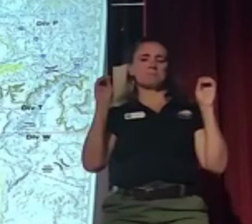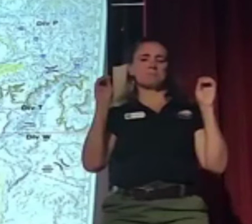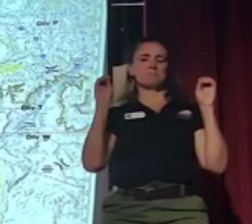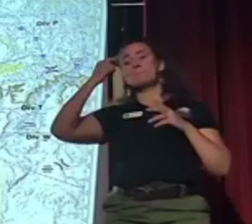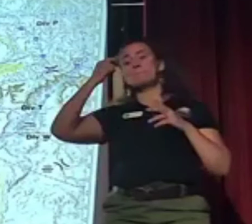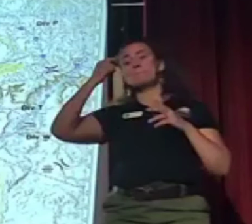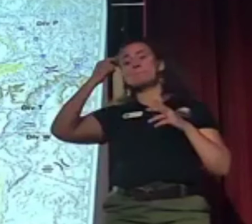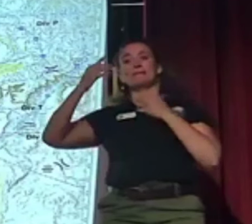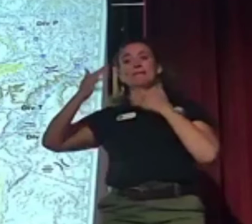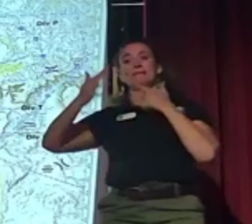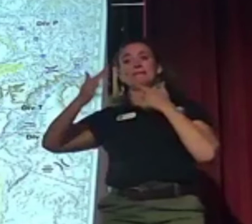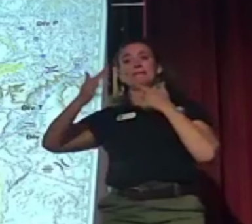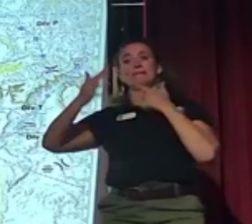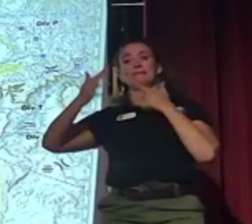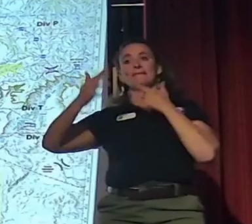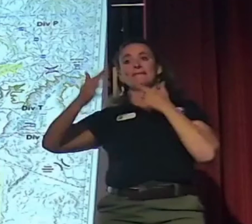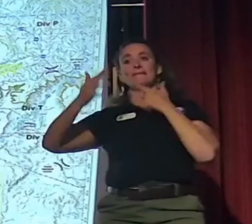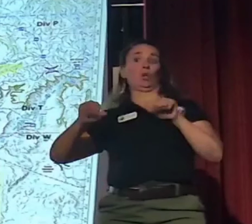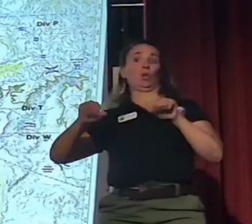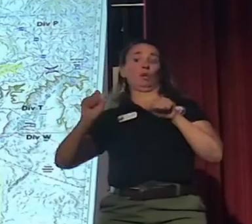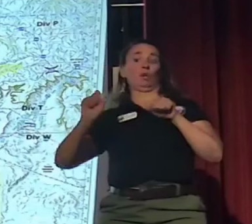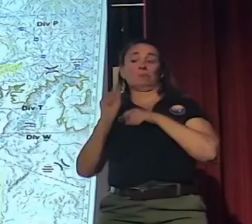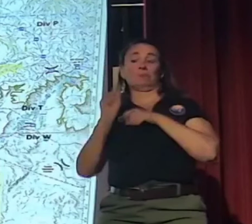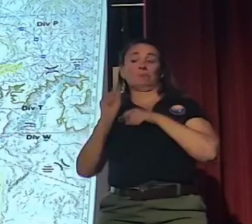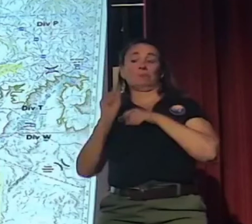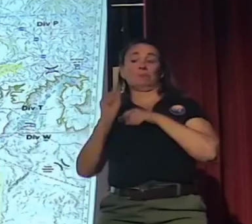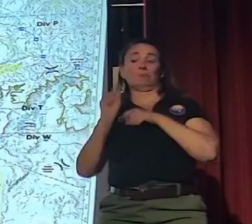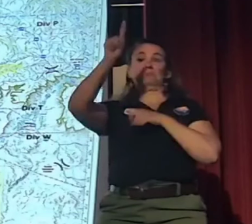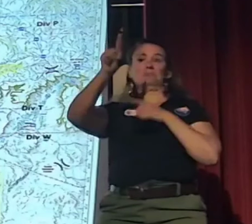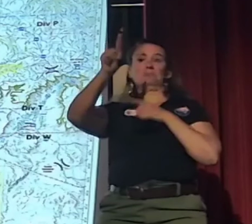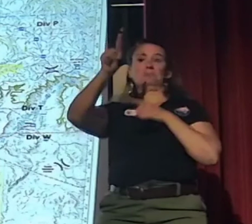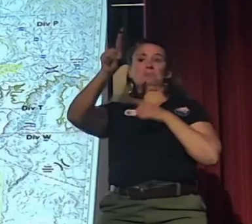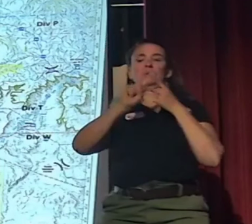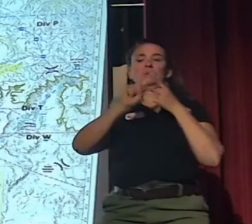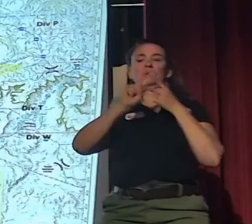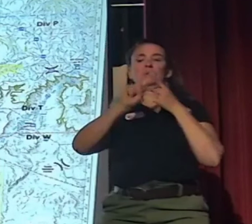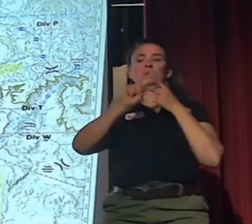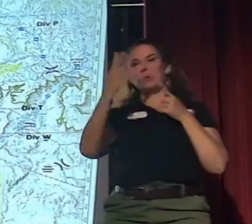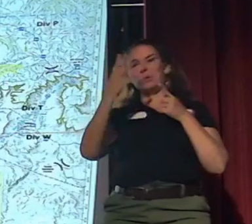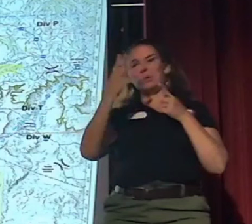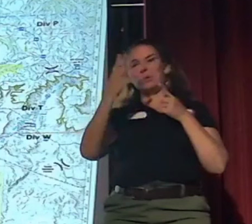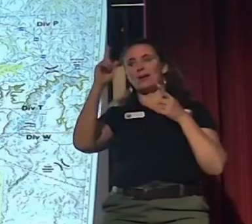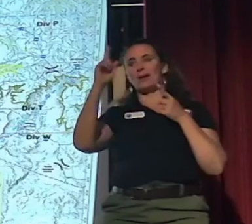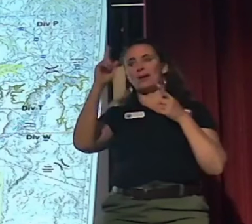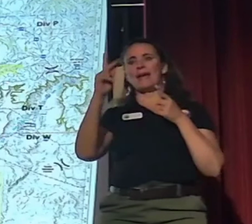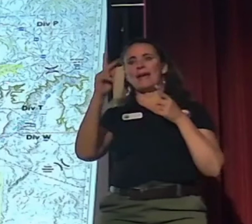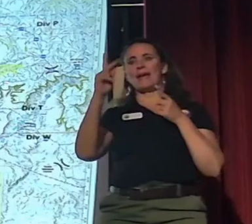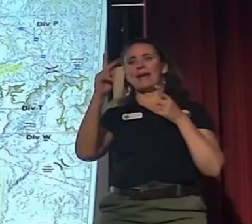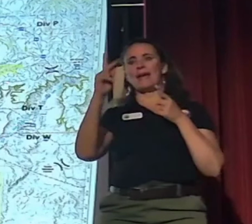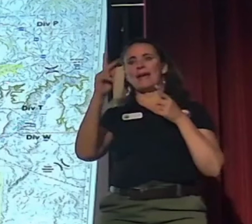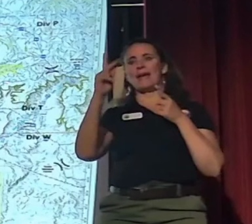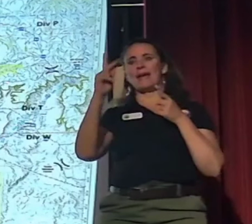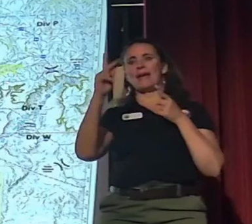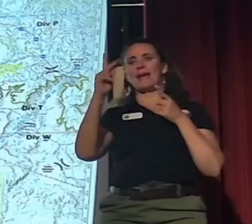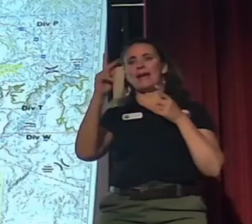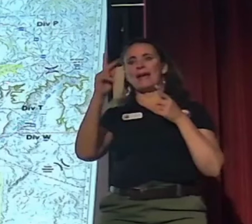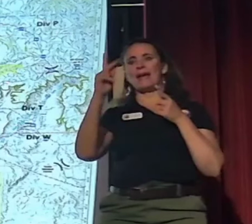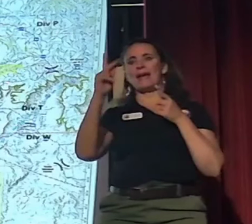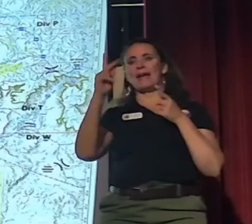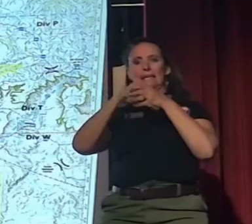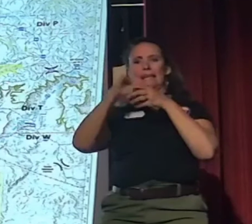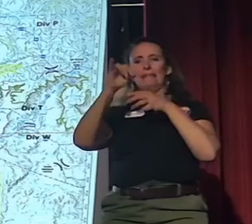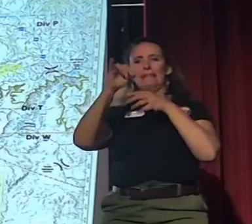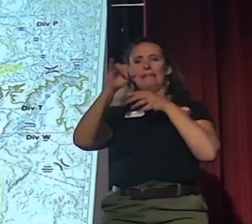opportunity to throw those embers up to 1/4 and 1/2 mile in that brush, pinyon, juniper, fuel